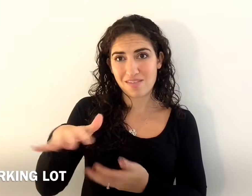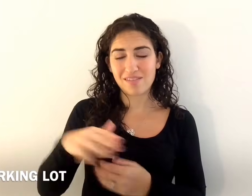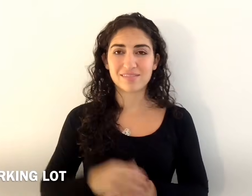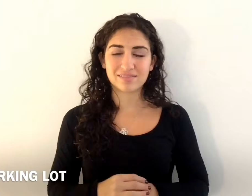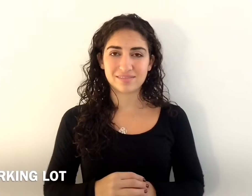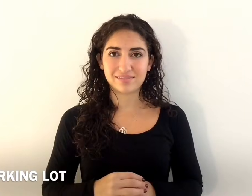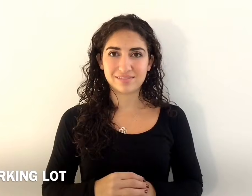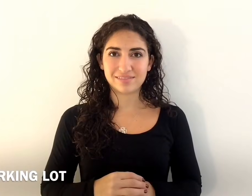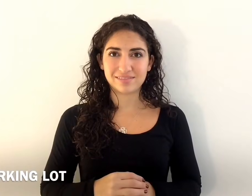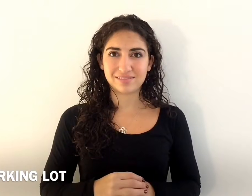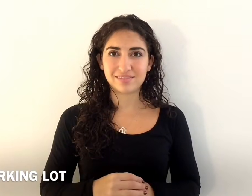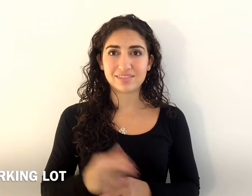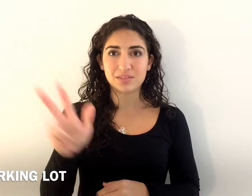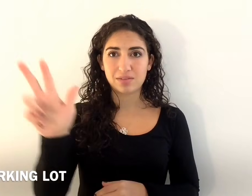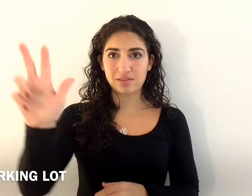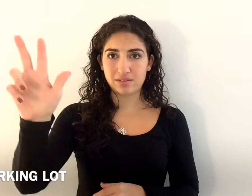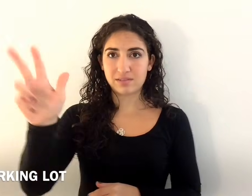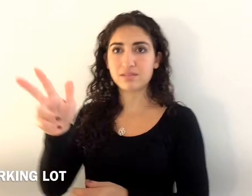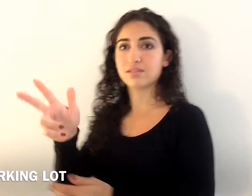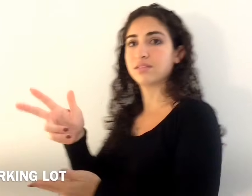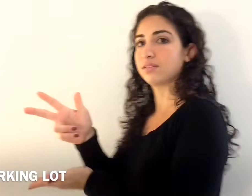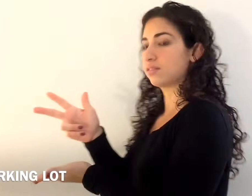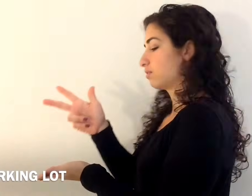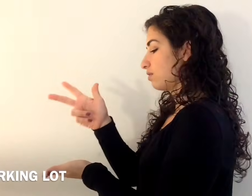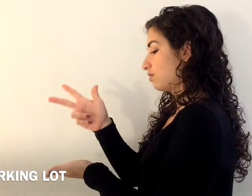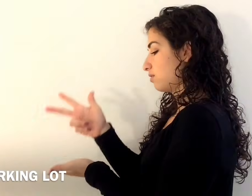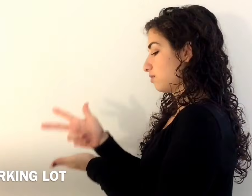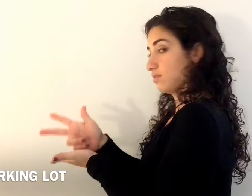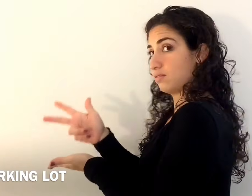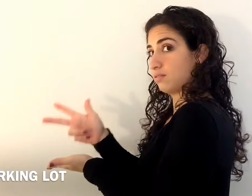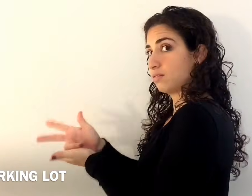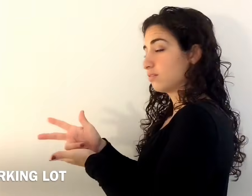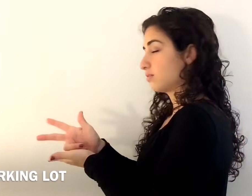Parking lot. This is the hand shape. Parking.